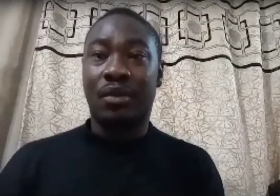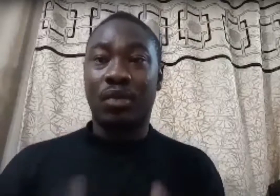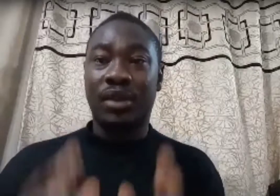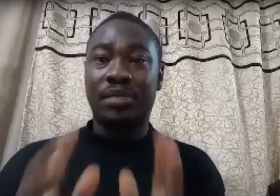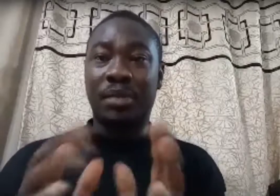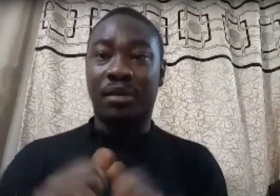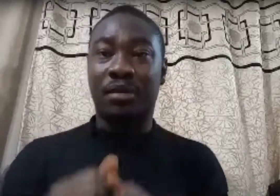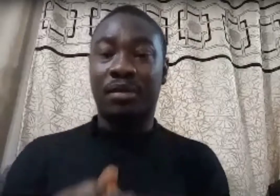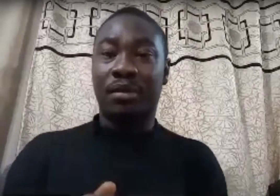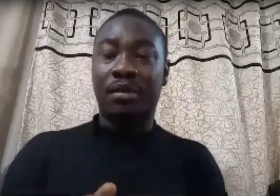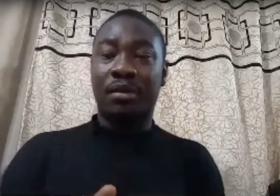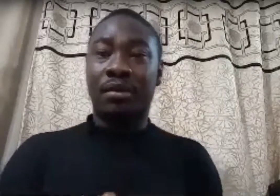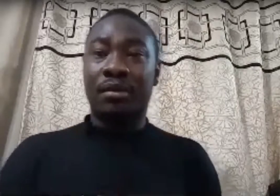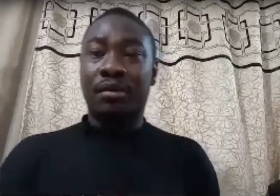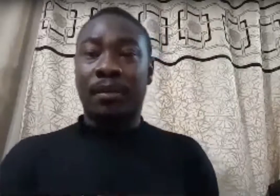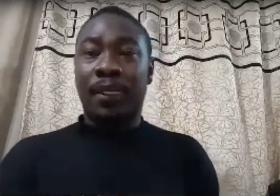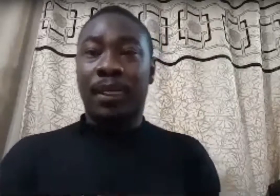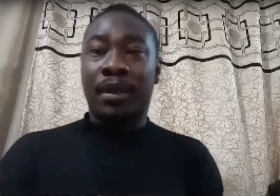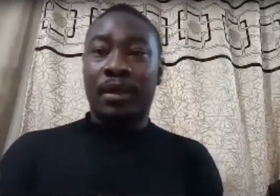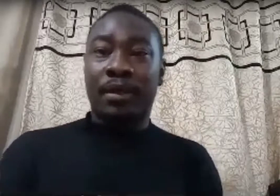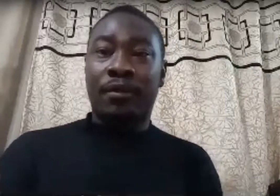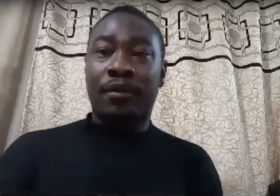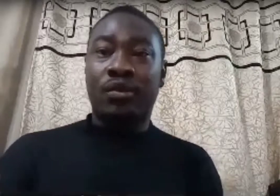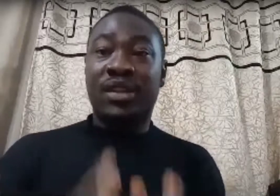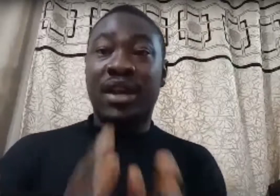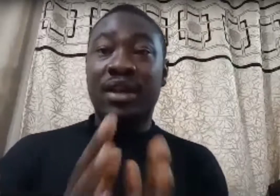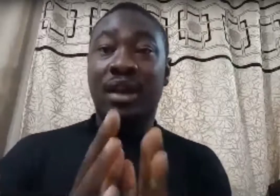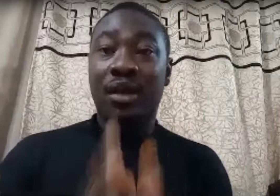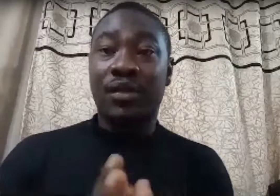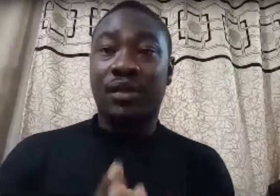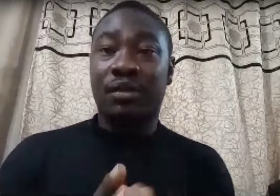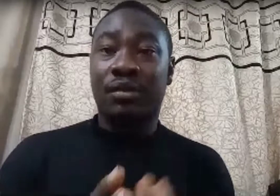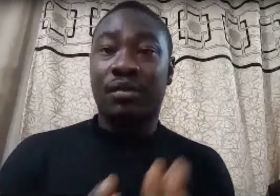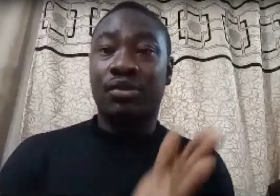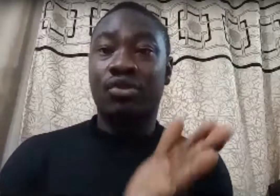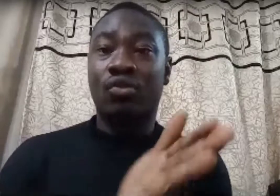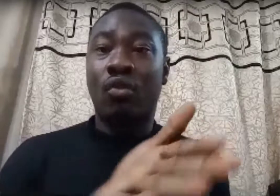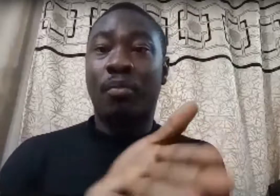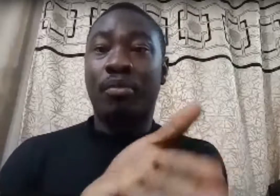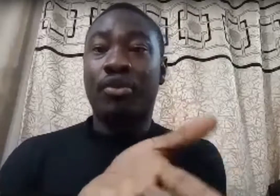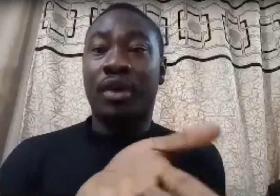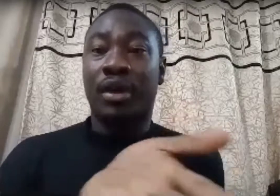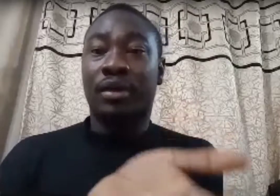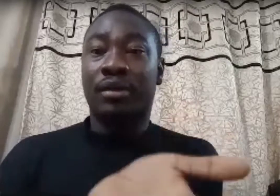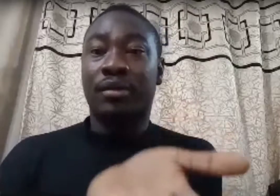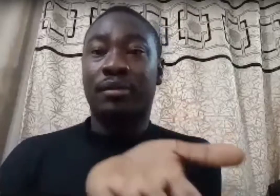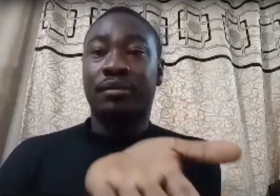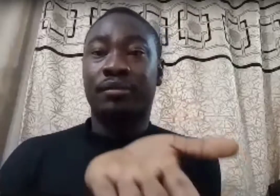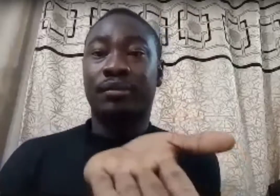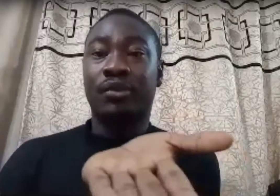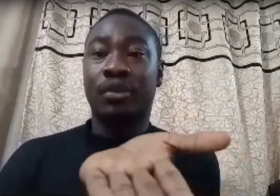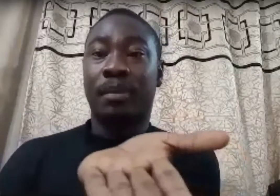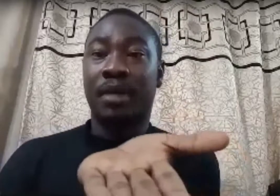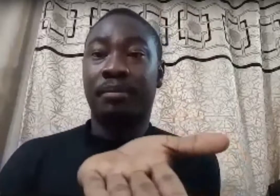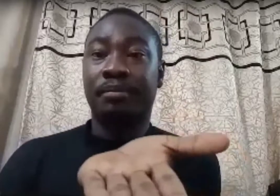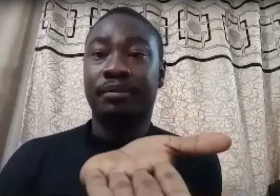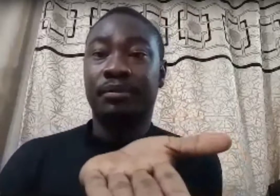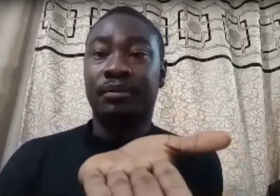To sign 1,000, you open your hand, your palm. Open your palm. I hope you can